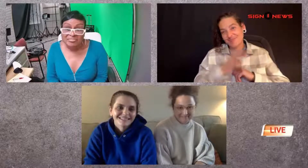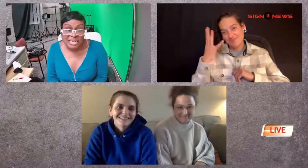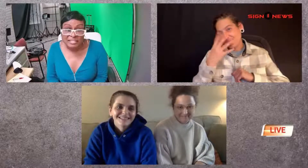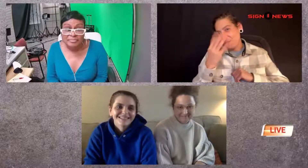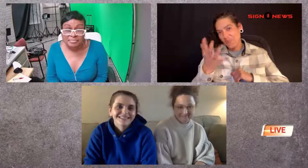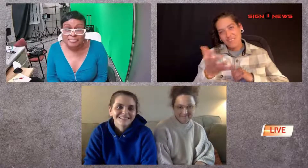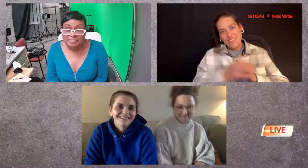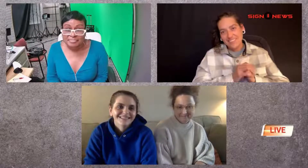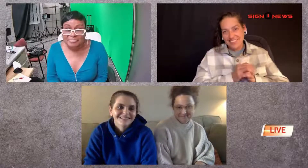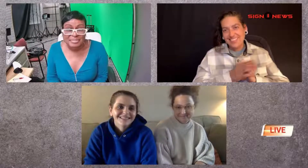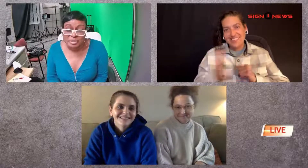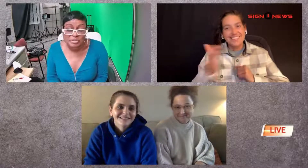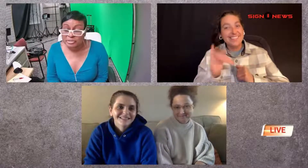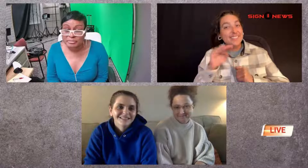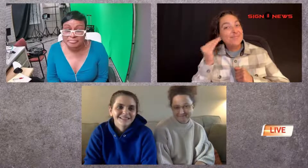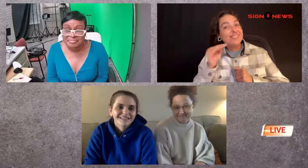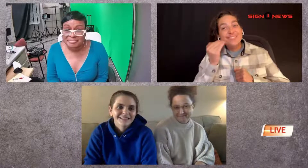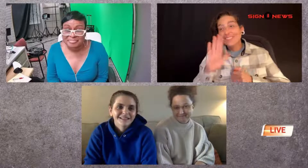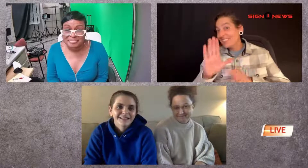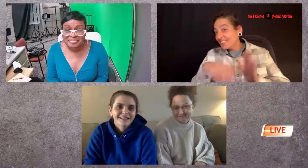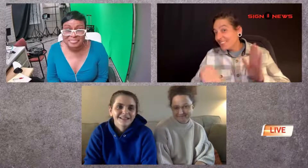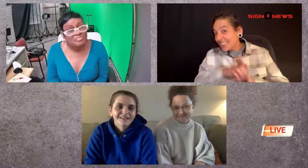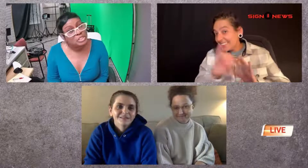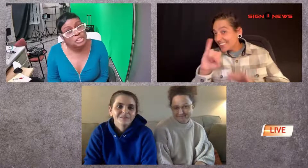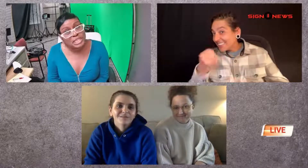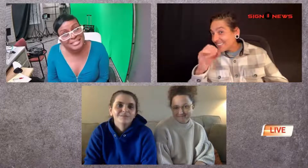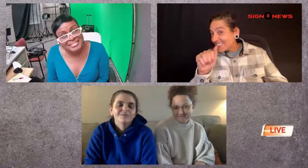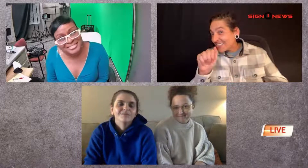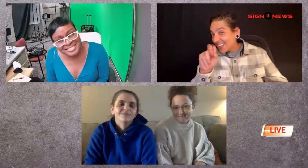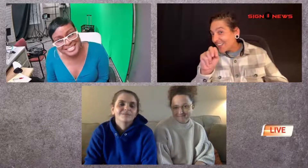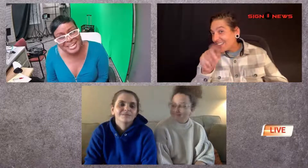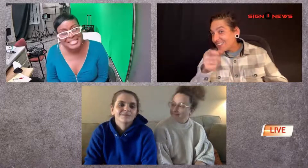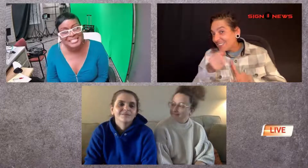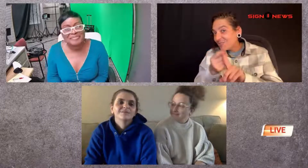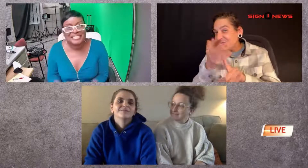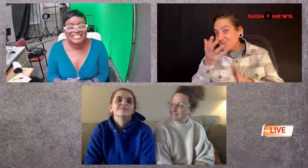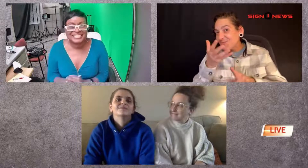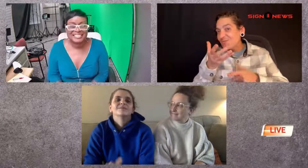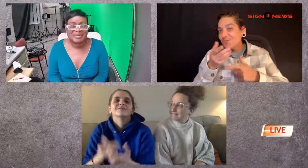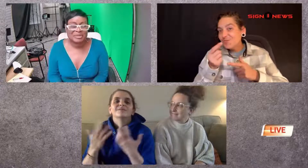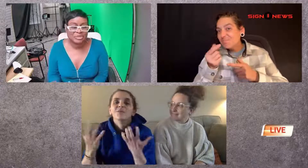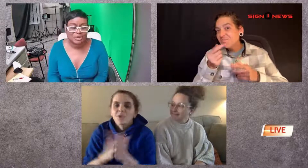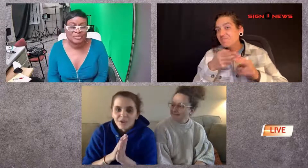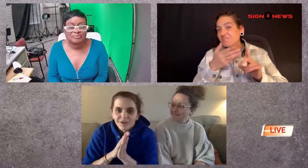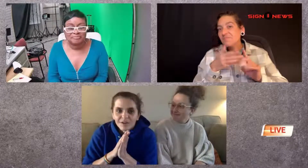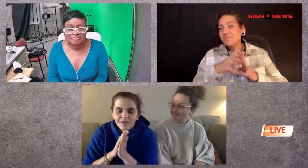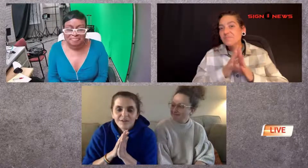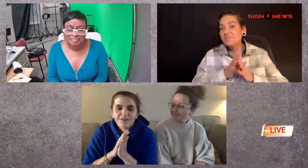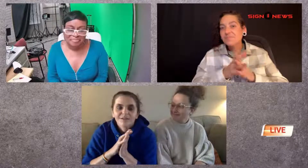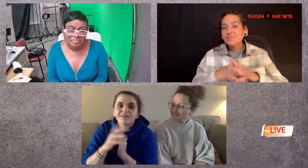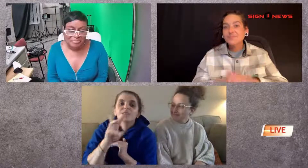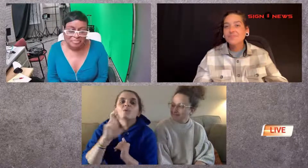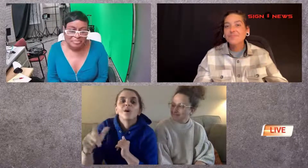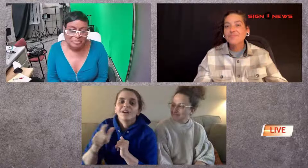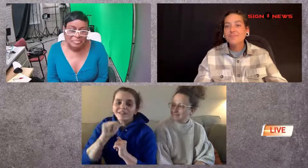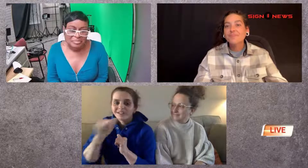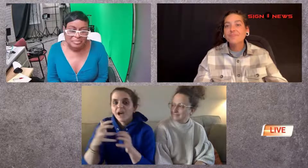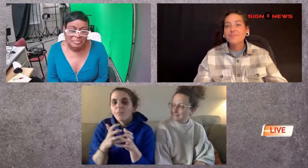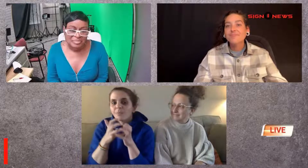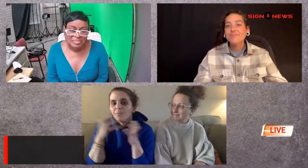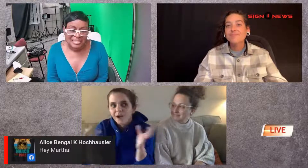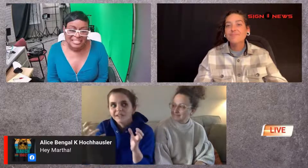Right. Beautiful. Michelle, you want to add something about Joan?